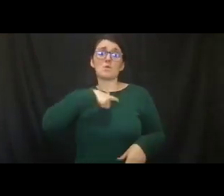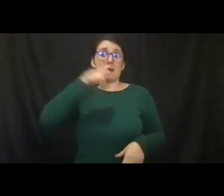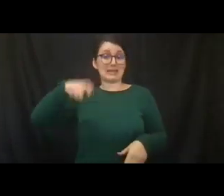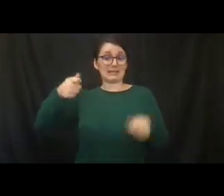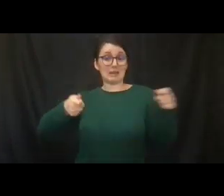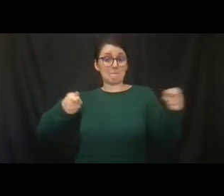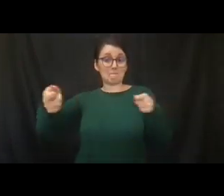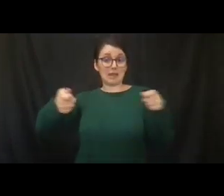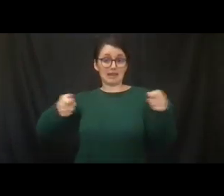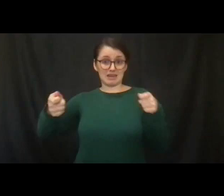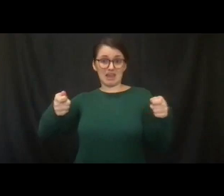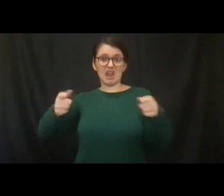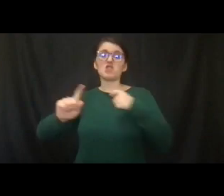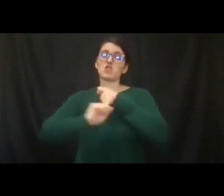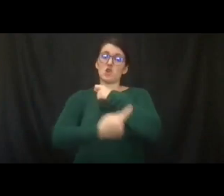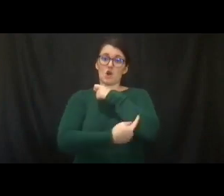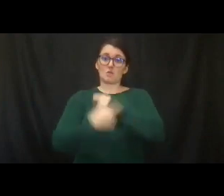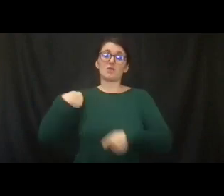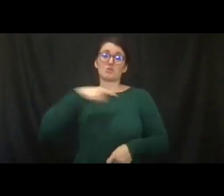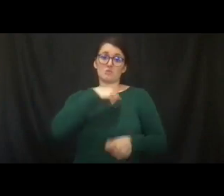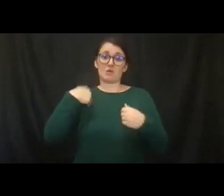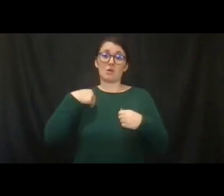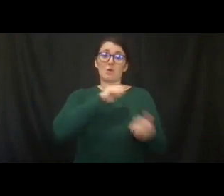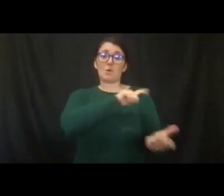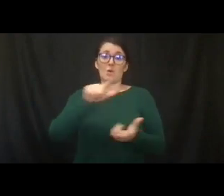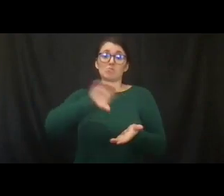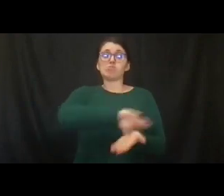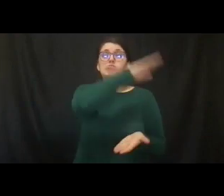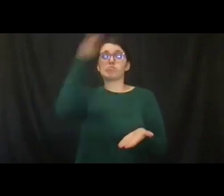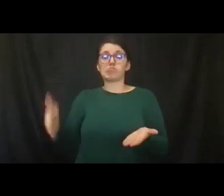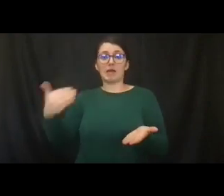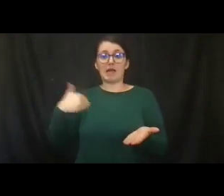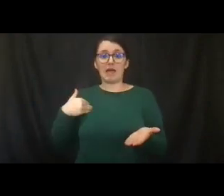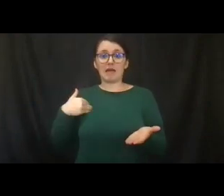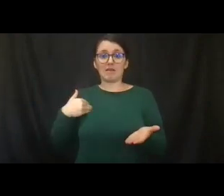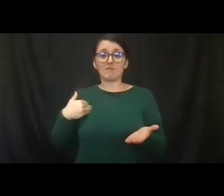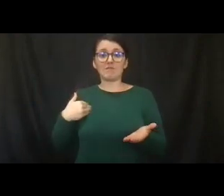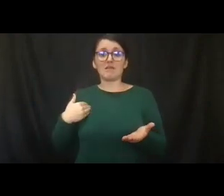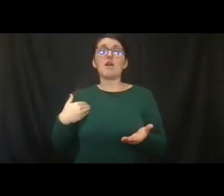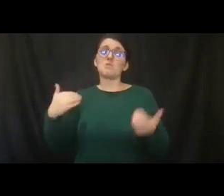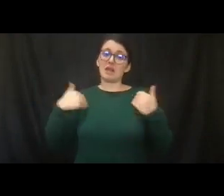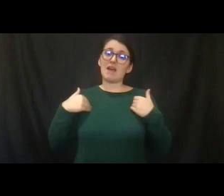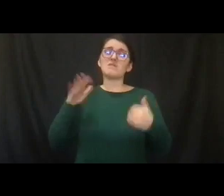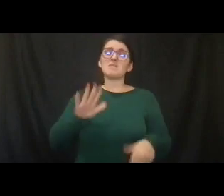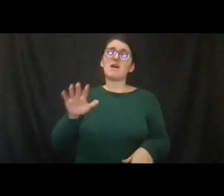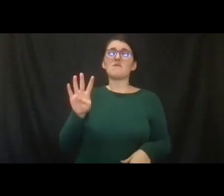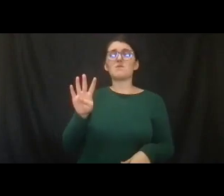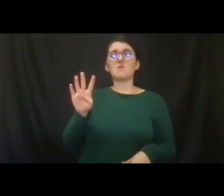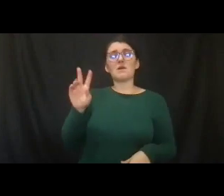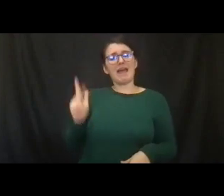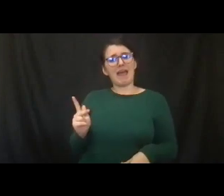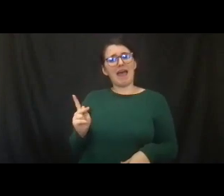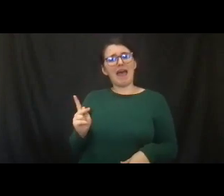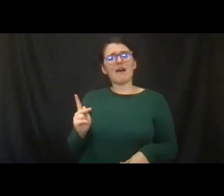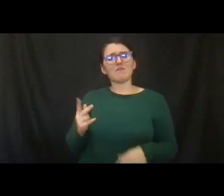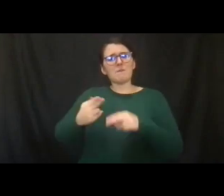that we all generate. We all make about 5.5 pounds or 4.5 pounds, excuse me,